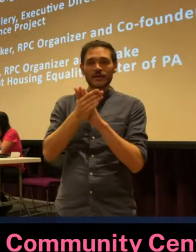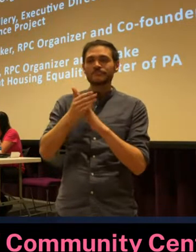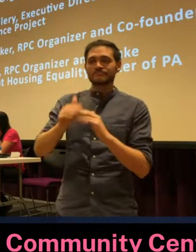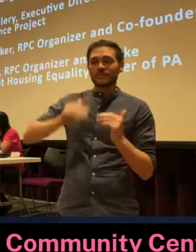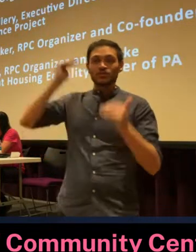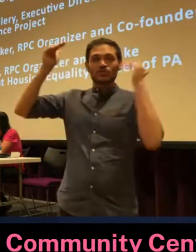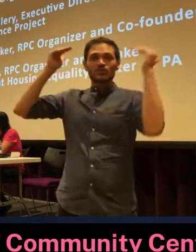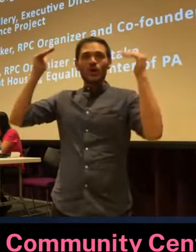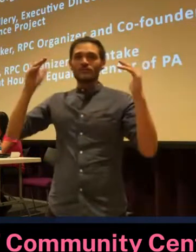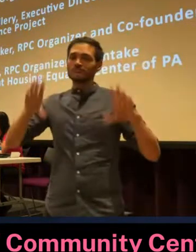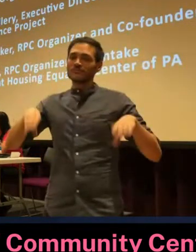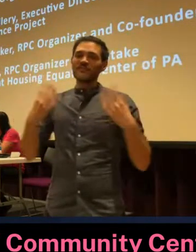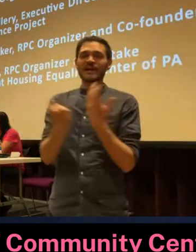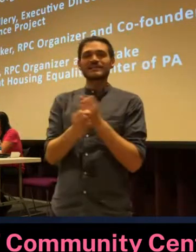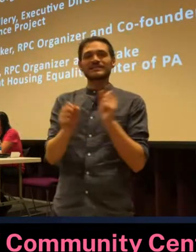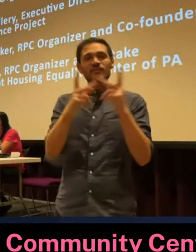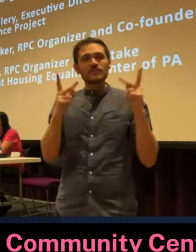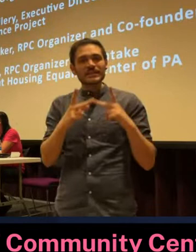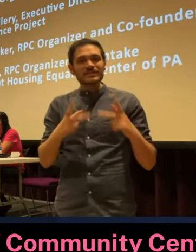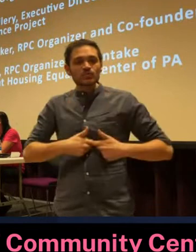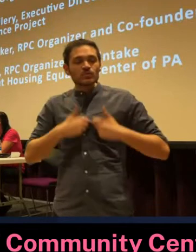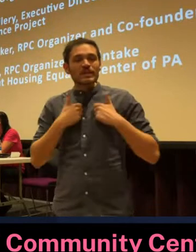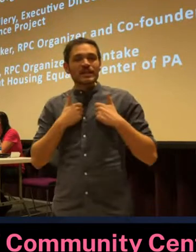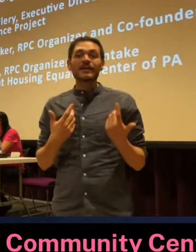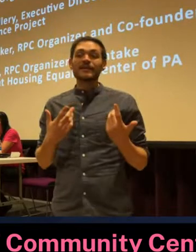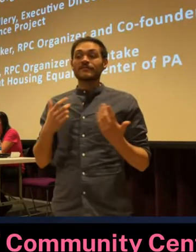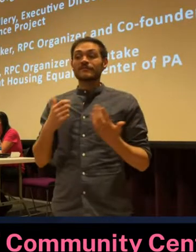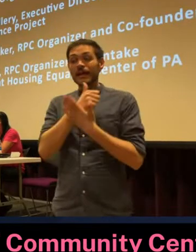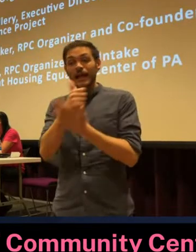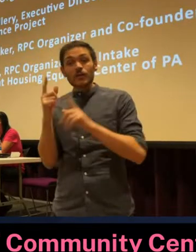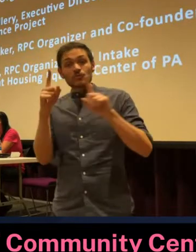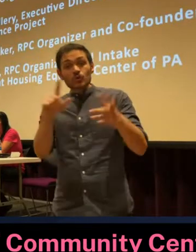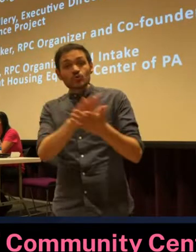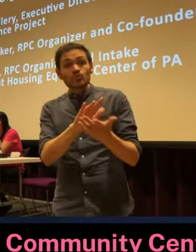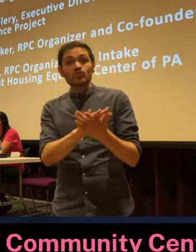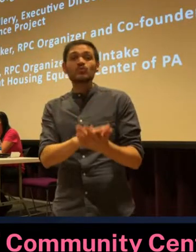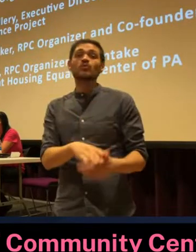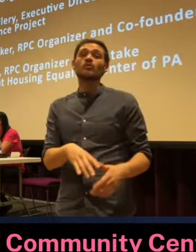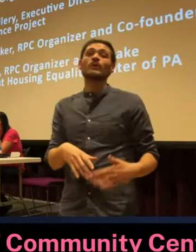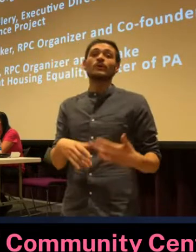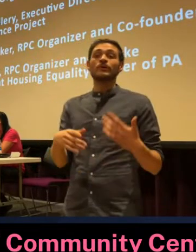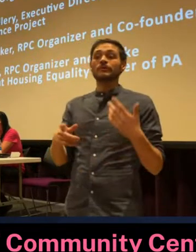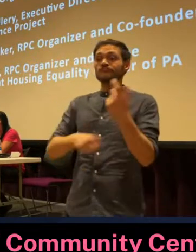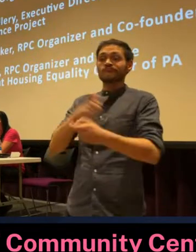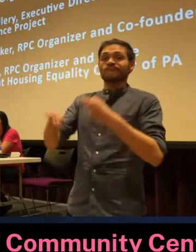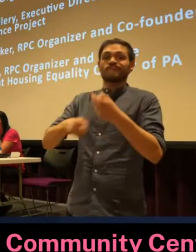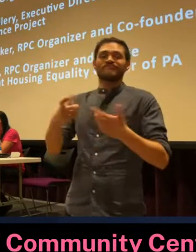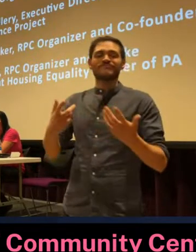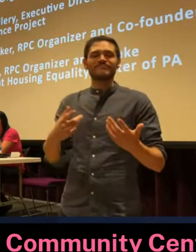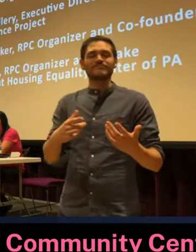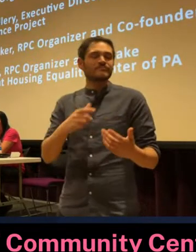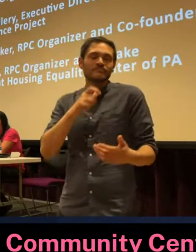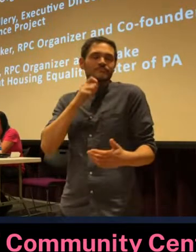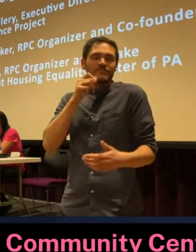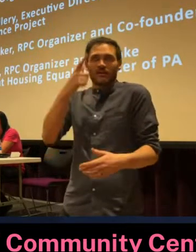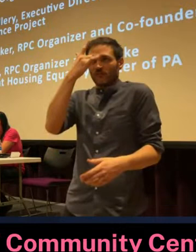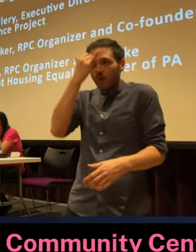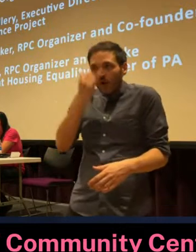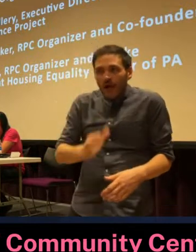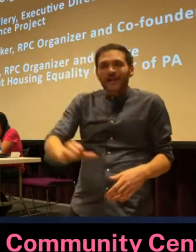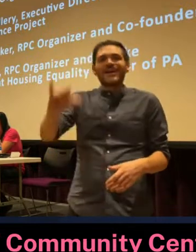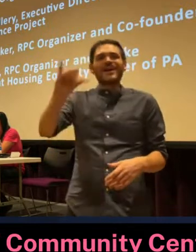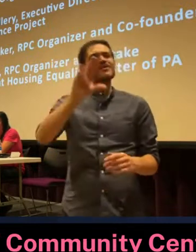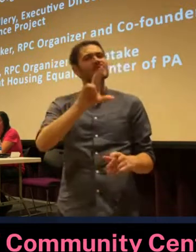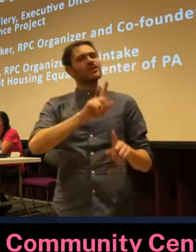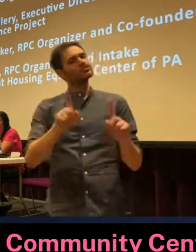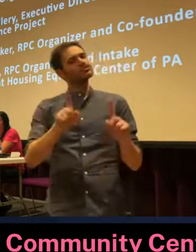food, and let them go to school. You don't have to take care of them the rest of their lives necessarily, but you can get them up to where